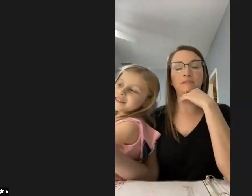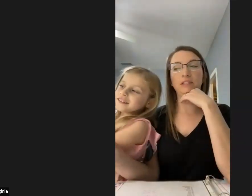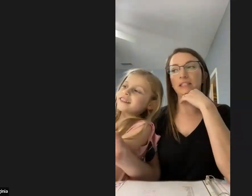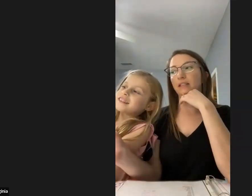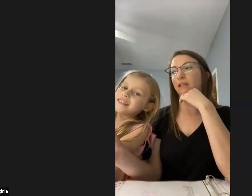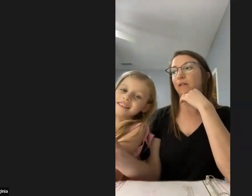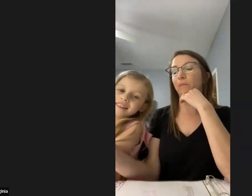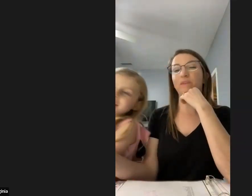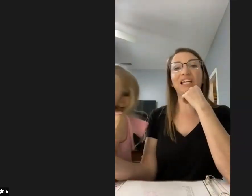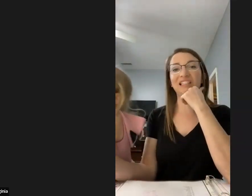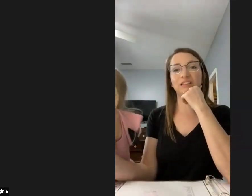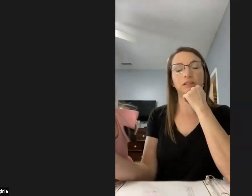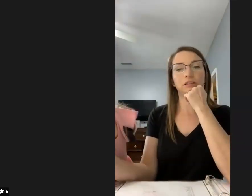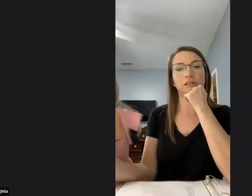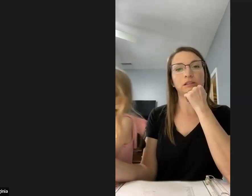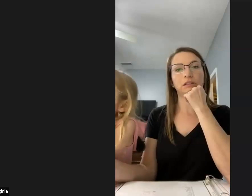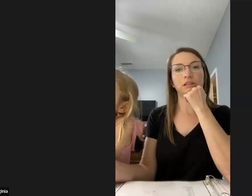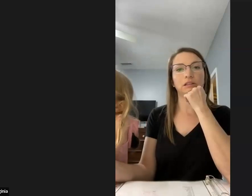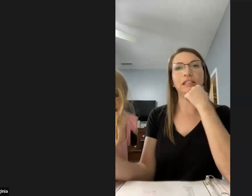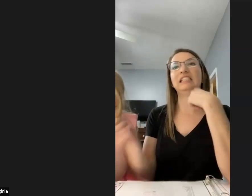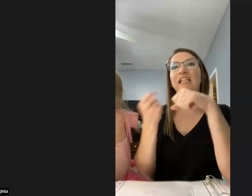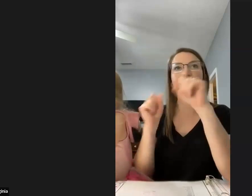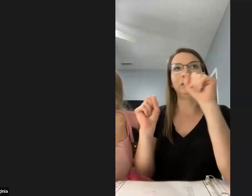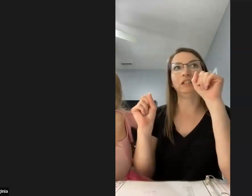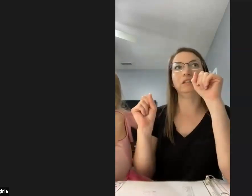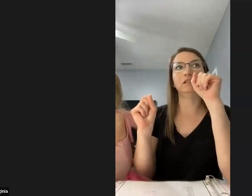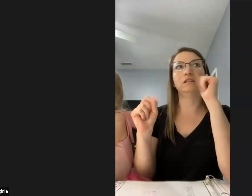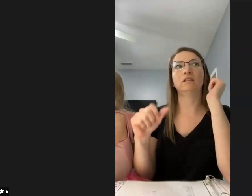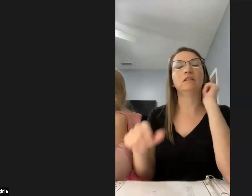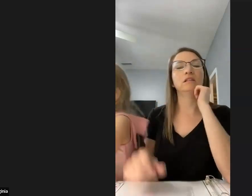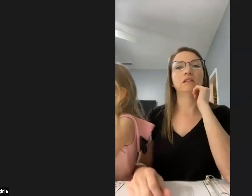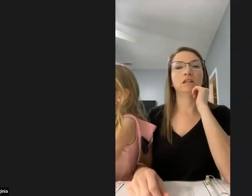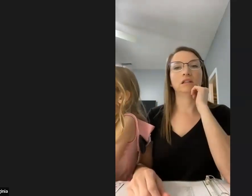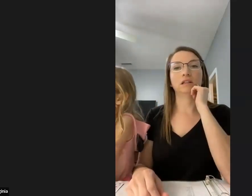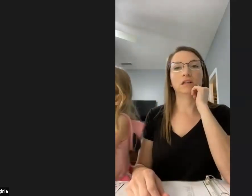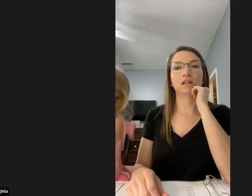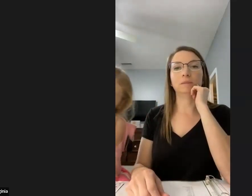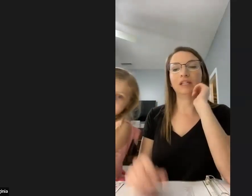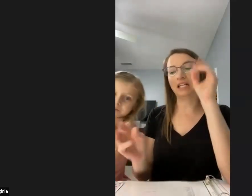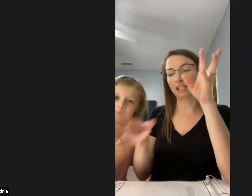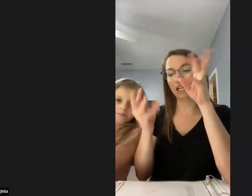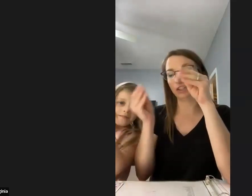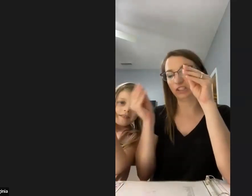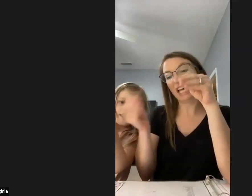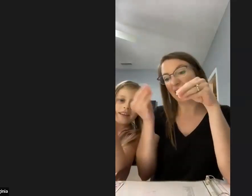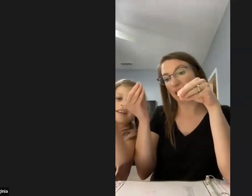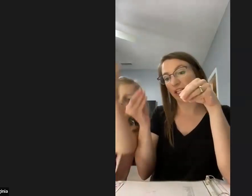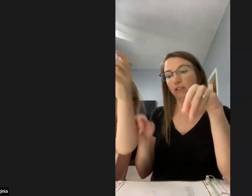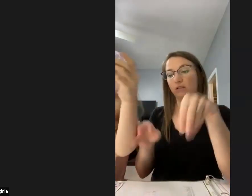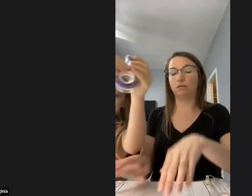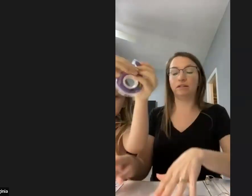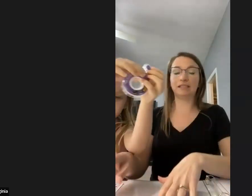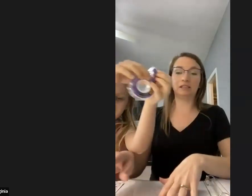specific things like safety that I can kind of just add into the lesson